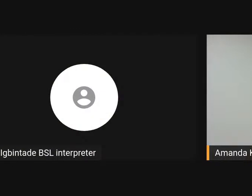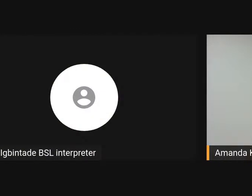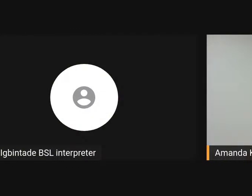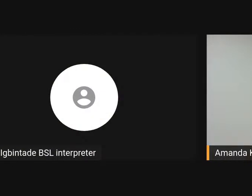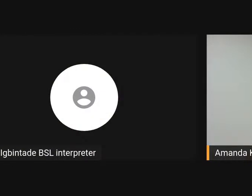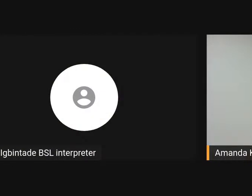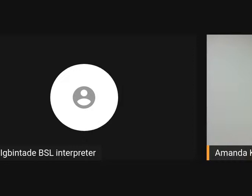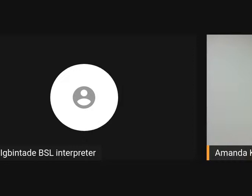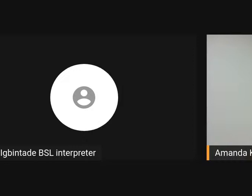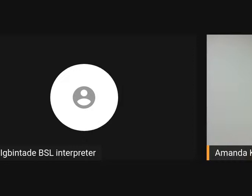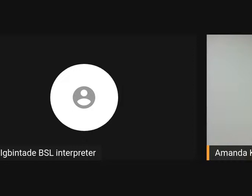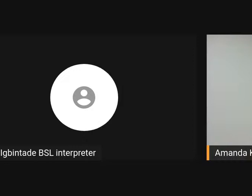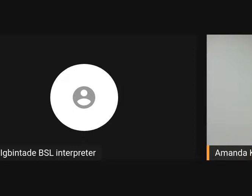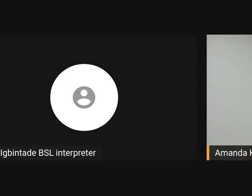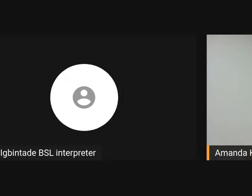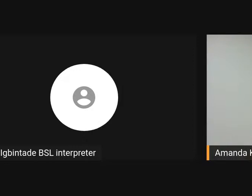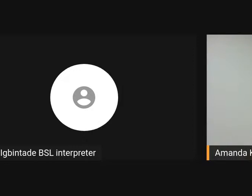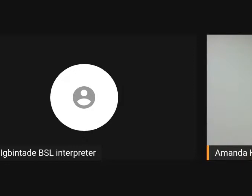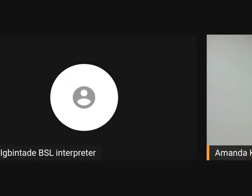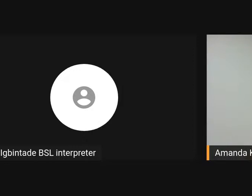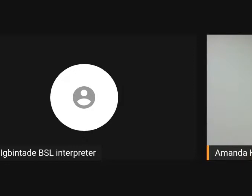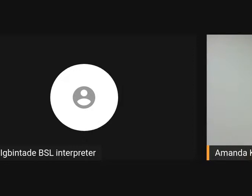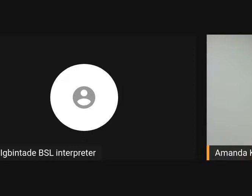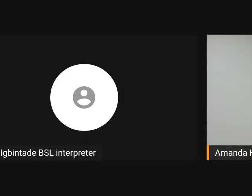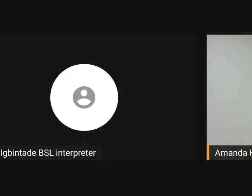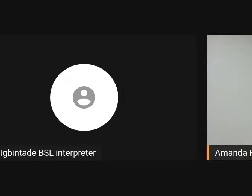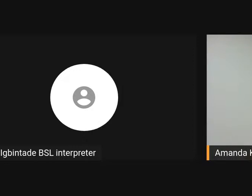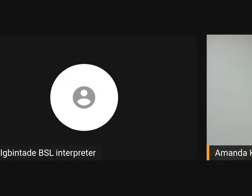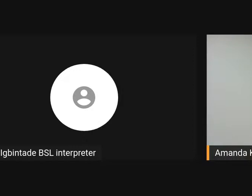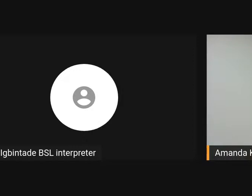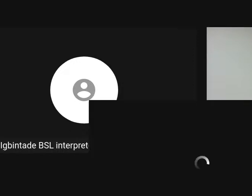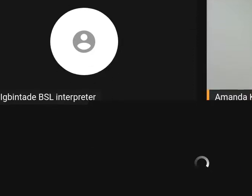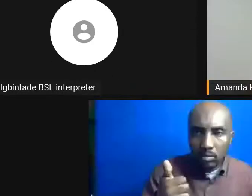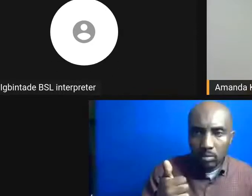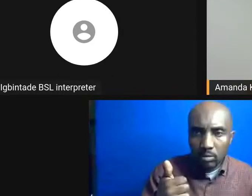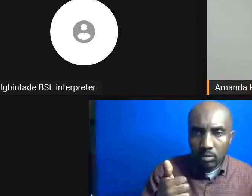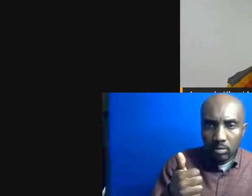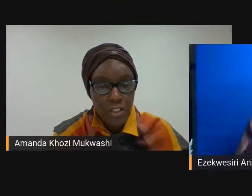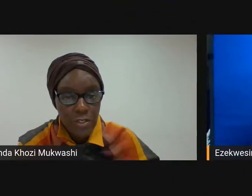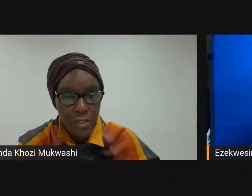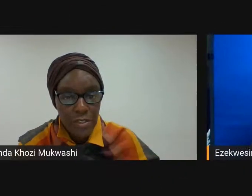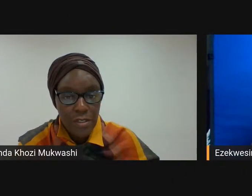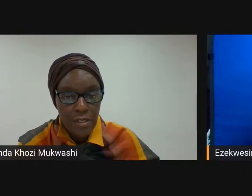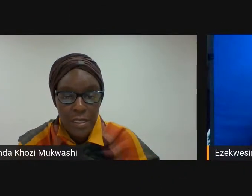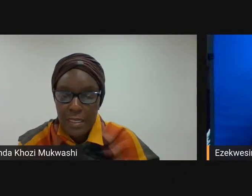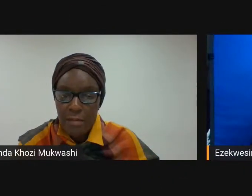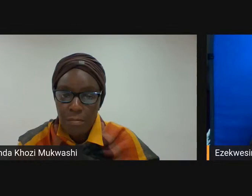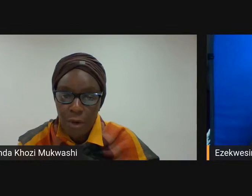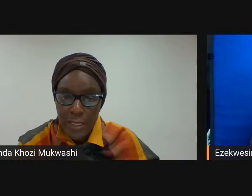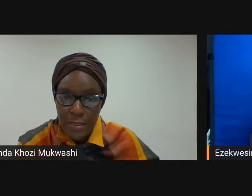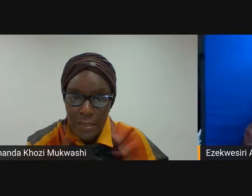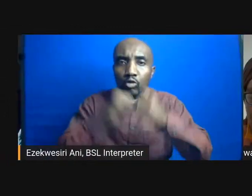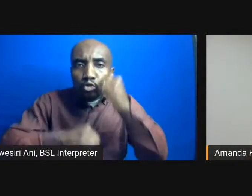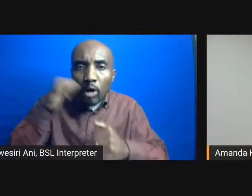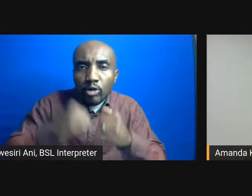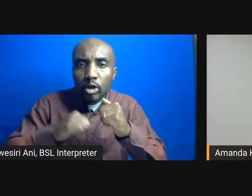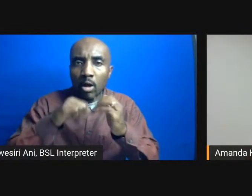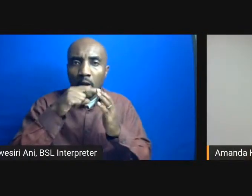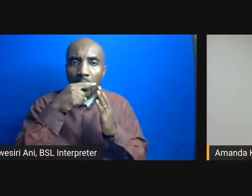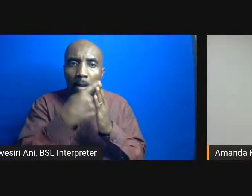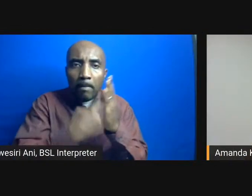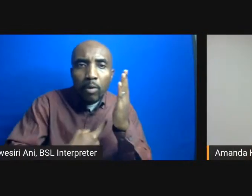slave trade. Nevertheless, the systems, the structures, the